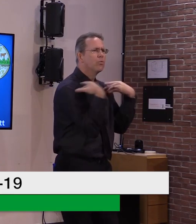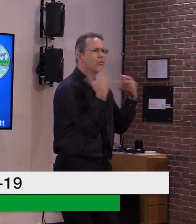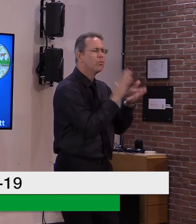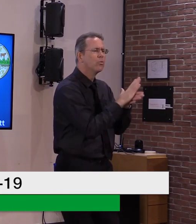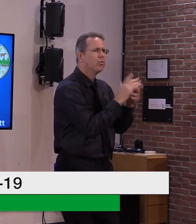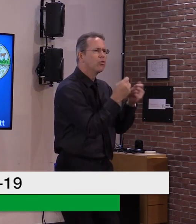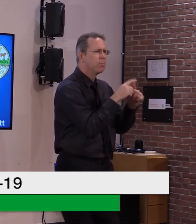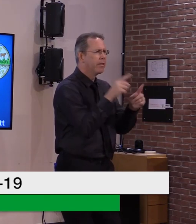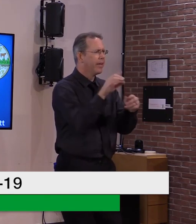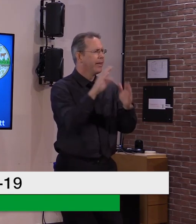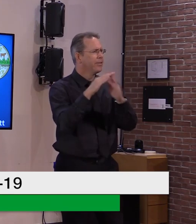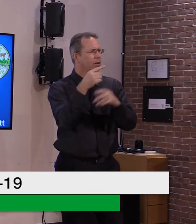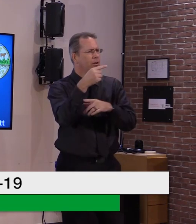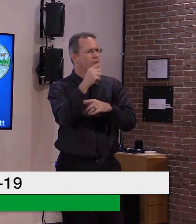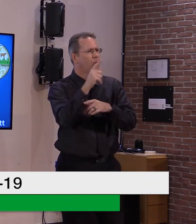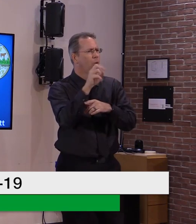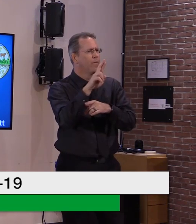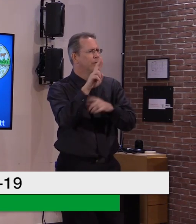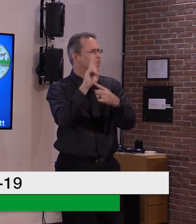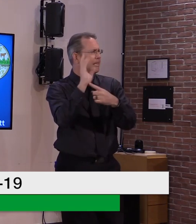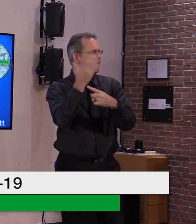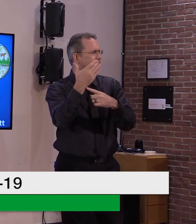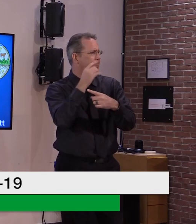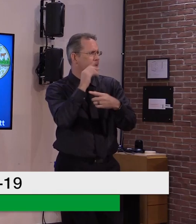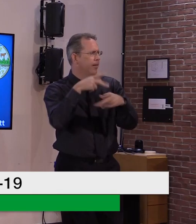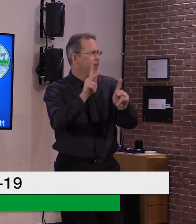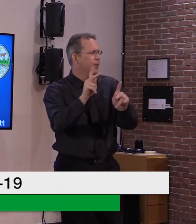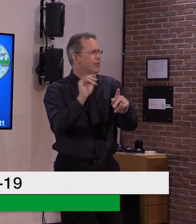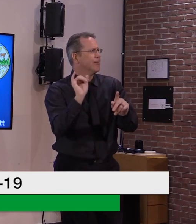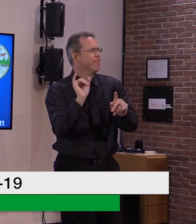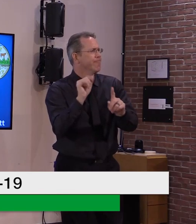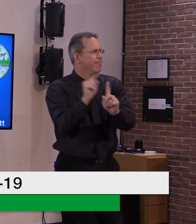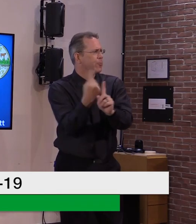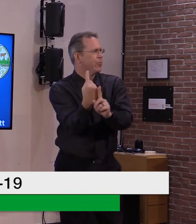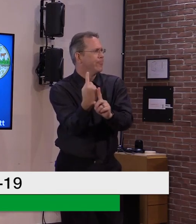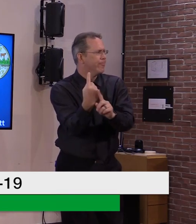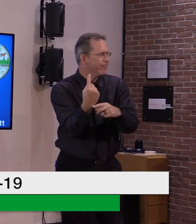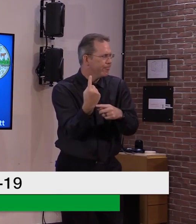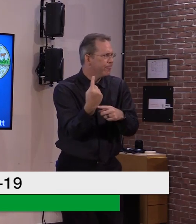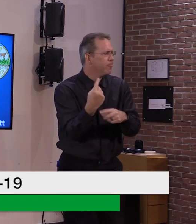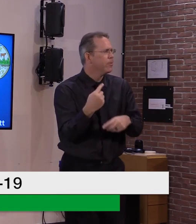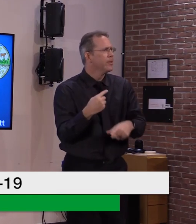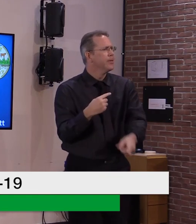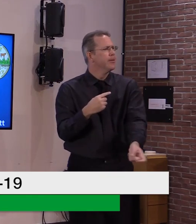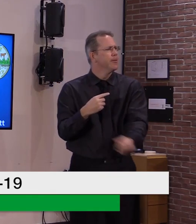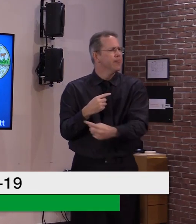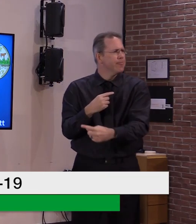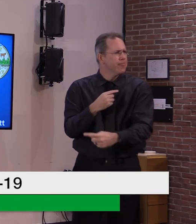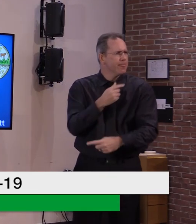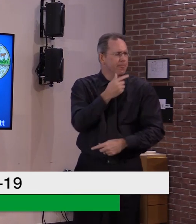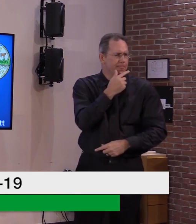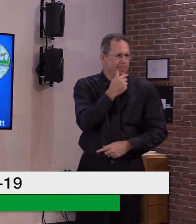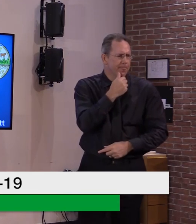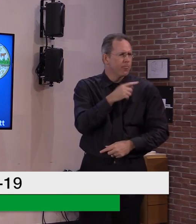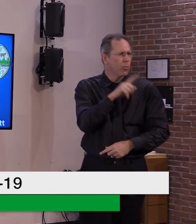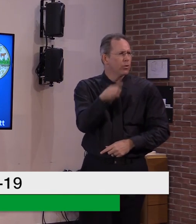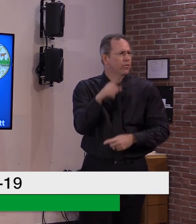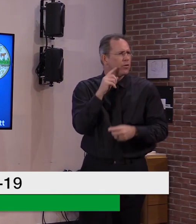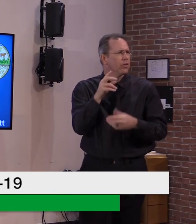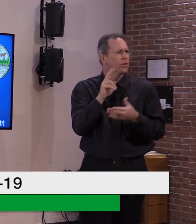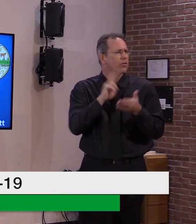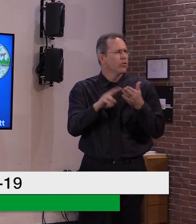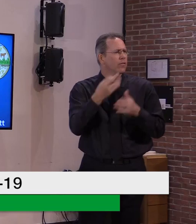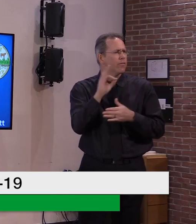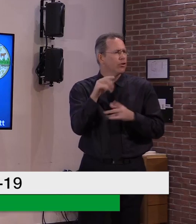great interesting um secretary frank uh uh i've had another question about the